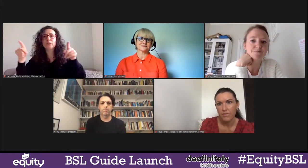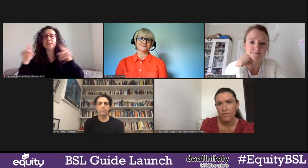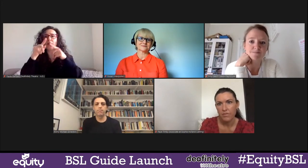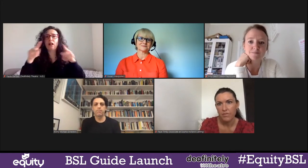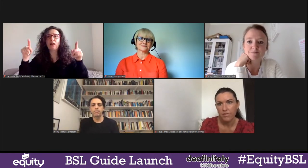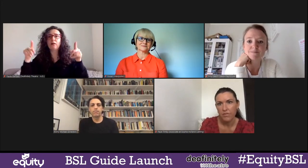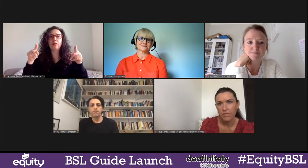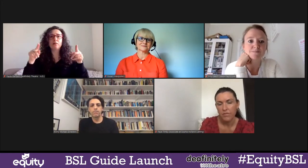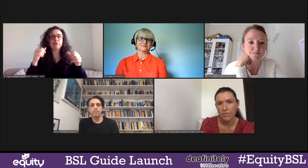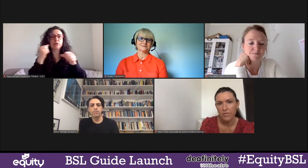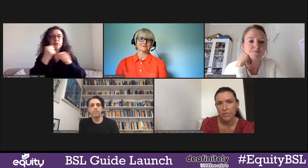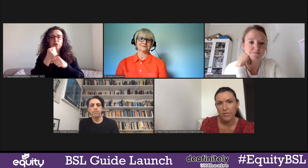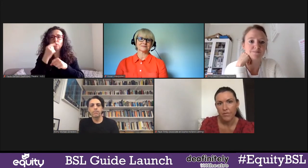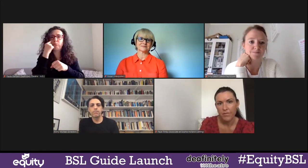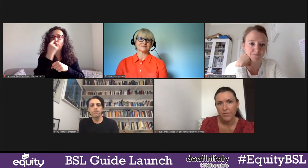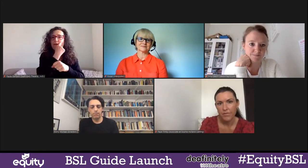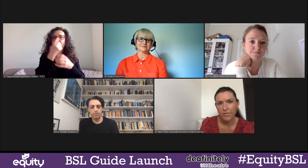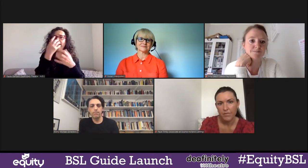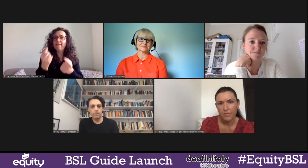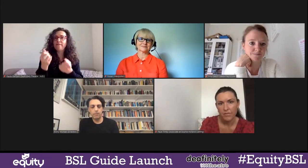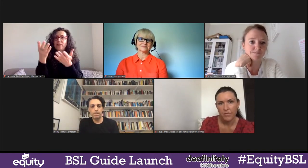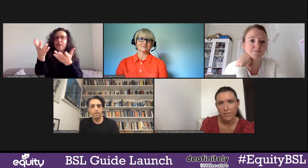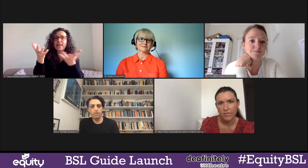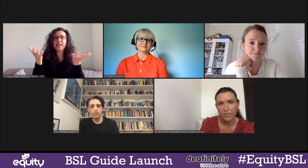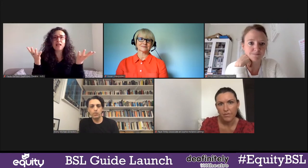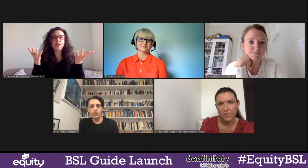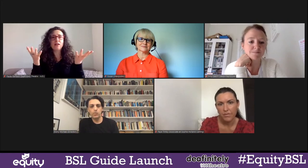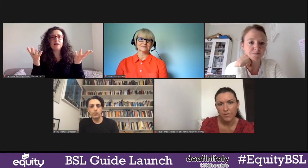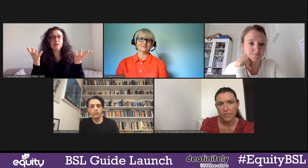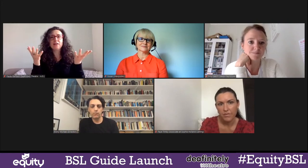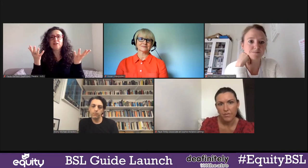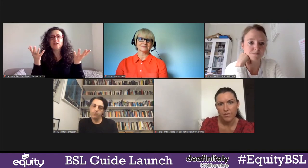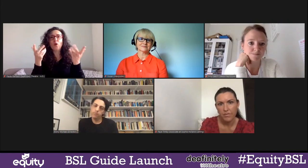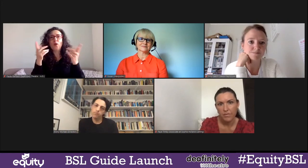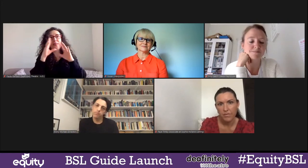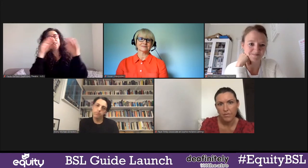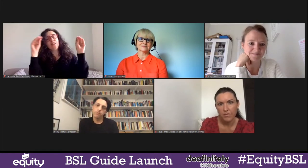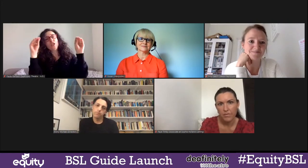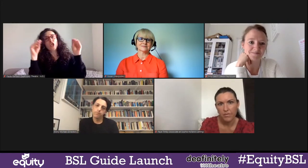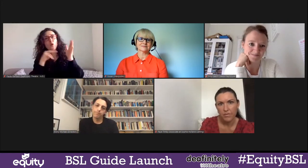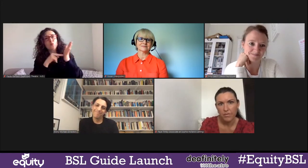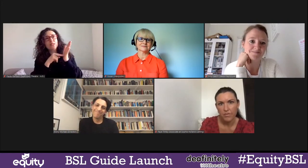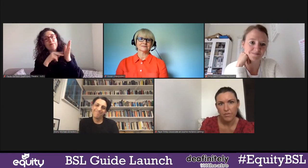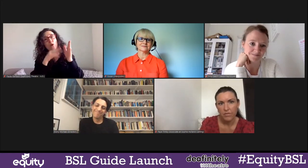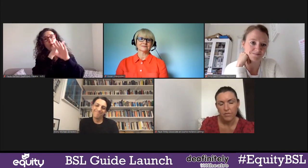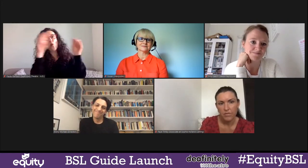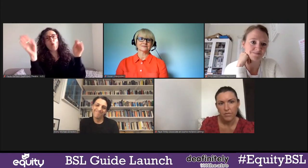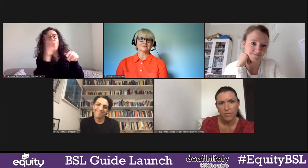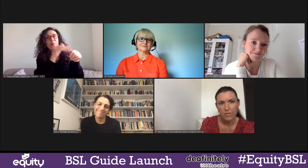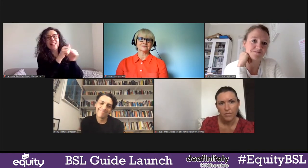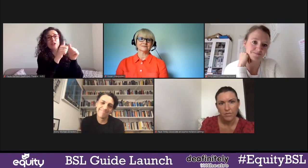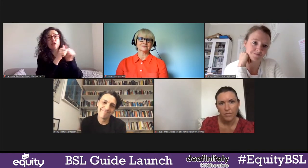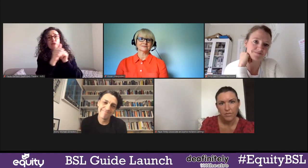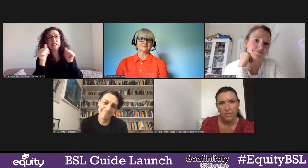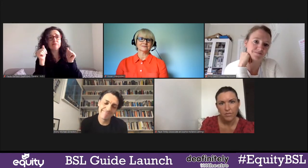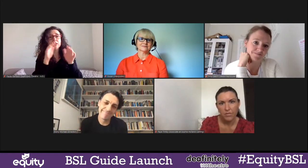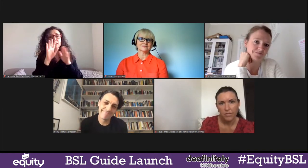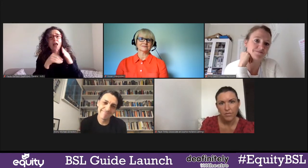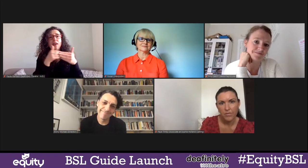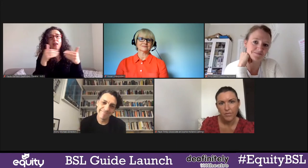actually can enhance. And, you know, BSL can be used in a musical, which, you know, you wouldn't usually put the two together, for example, but